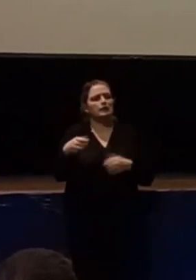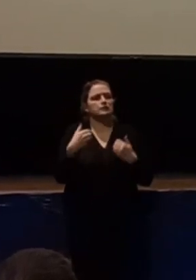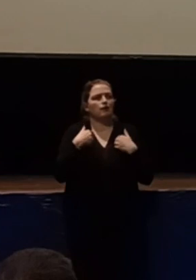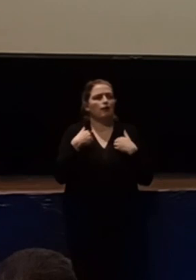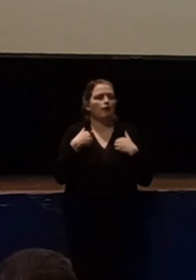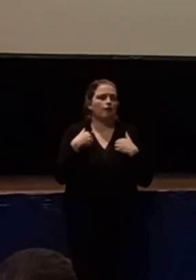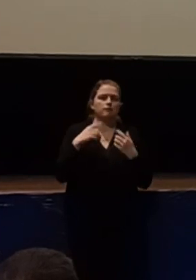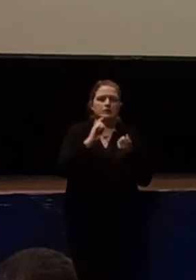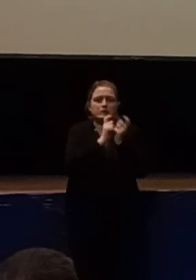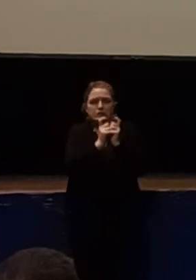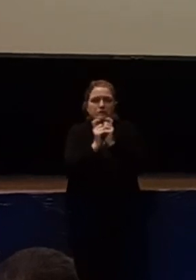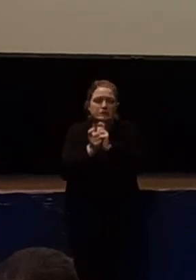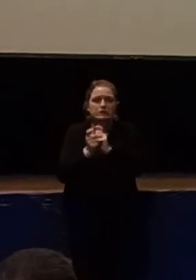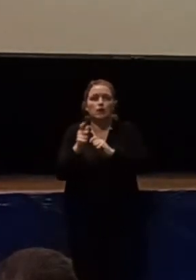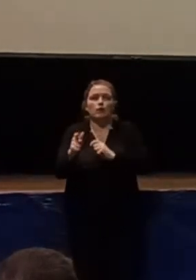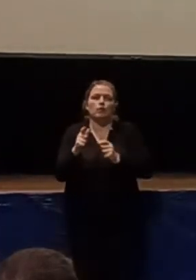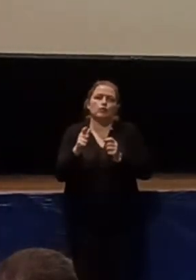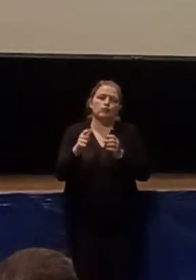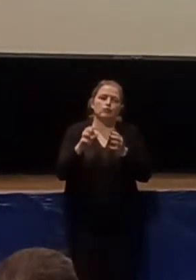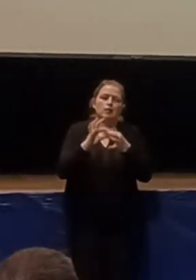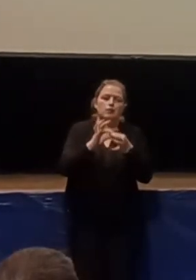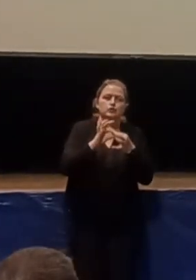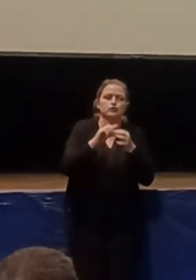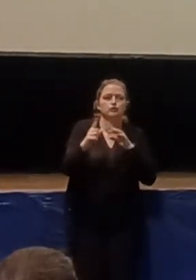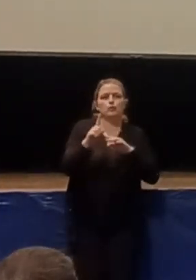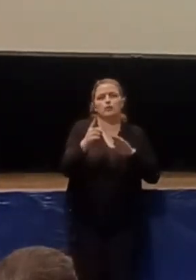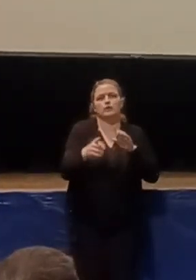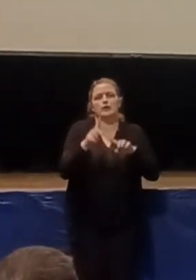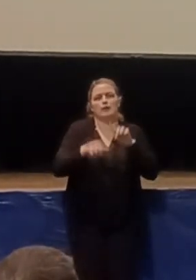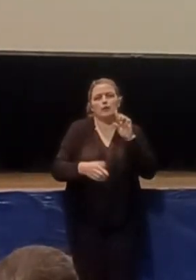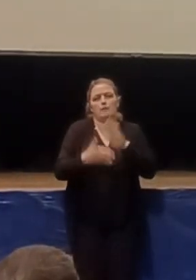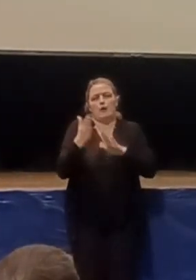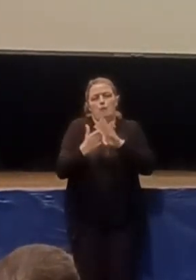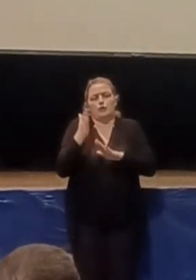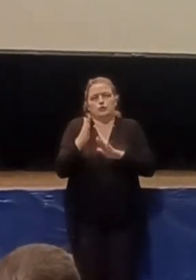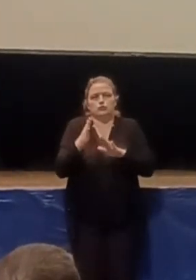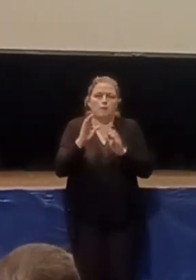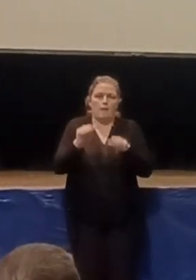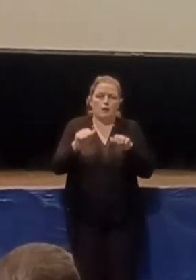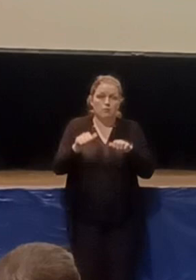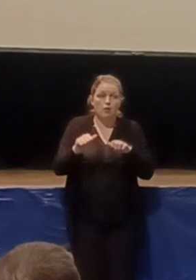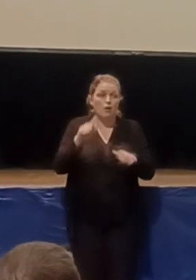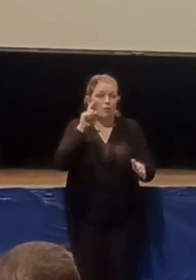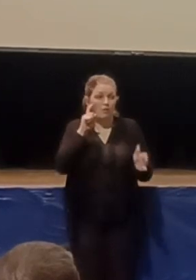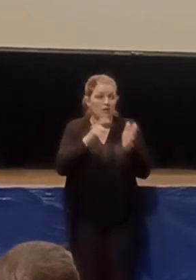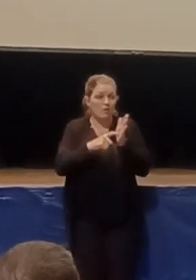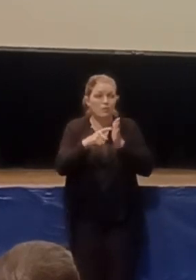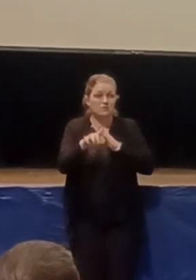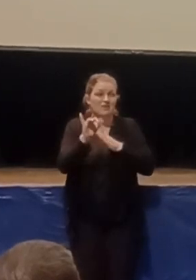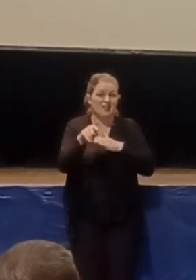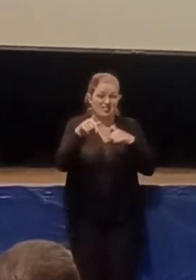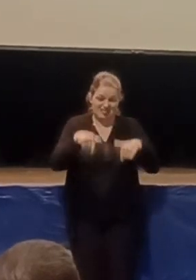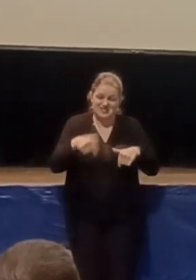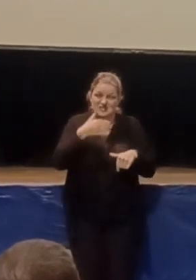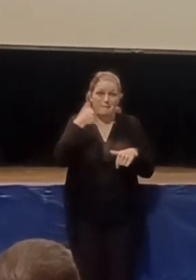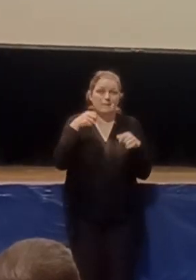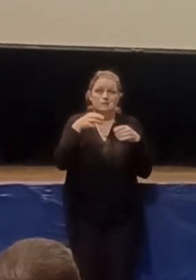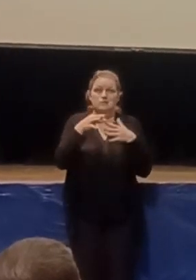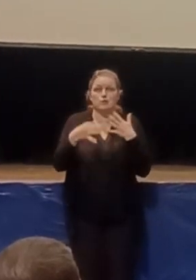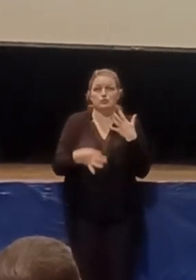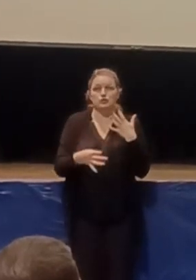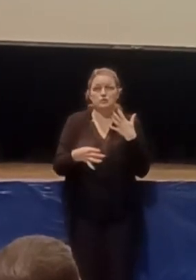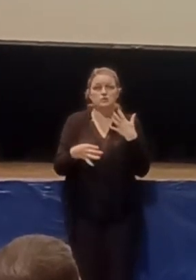make some tweaks where it wasn't going to be operationally painful, and we've identified that this is the best option,